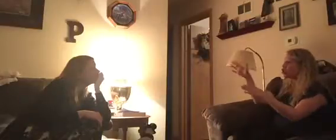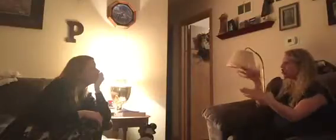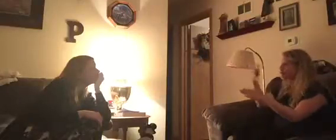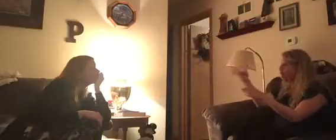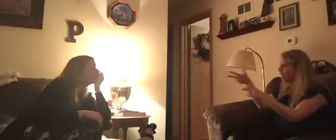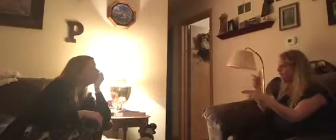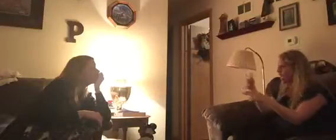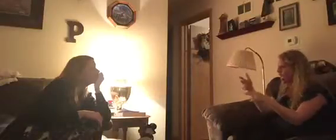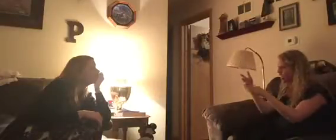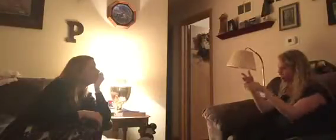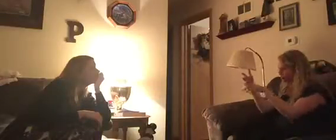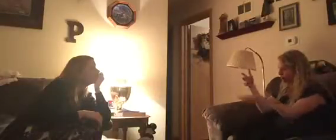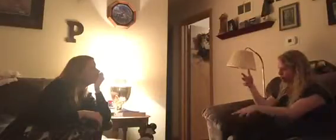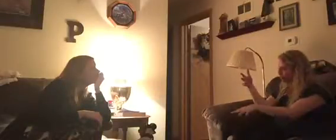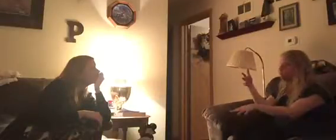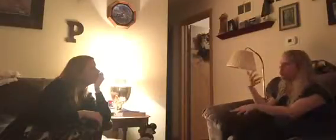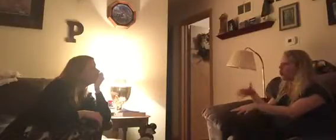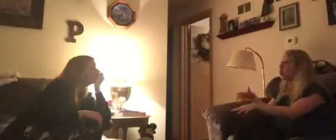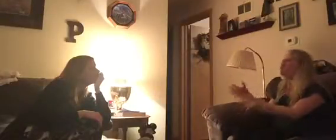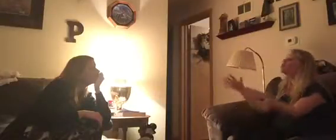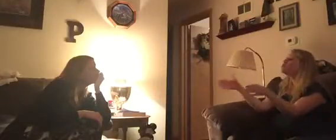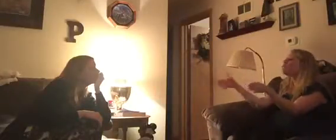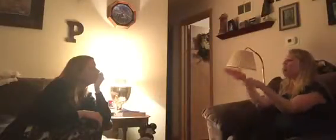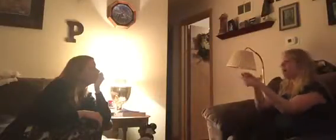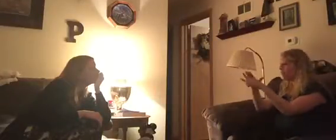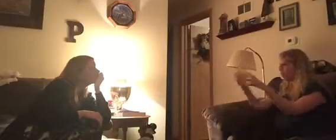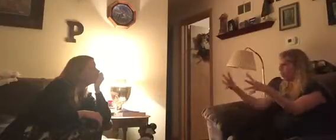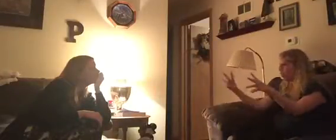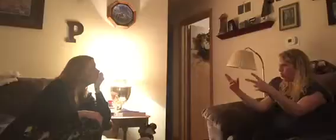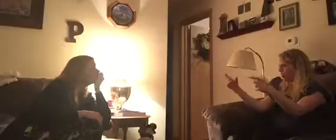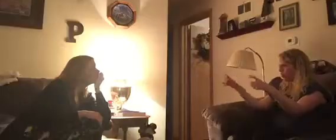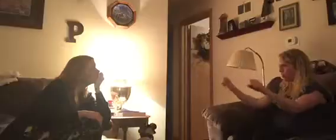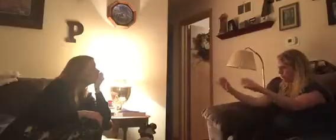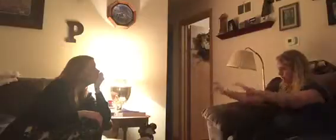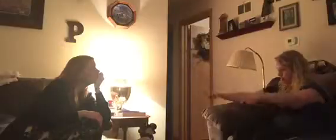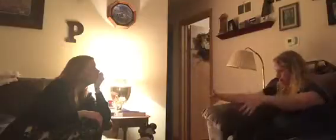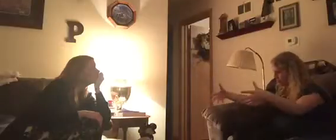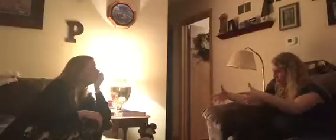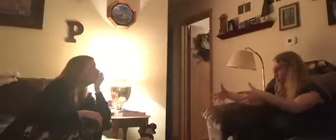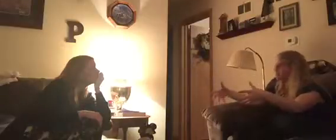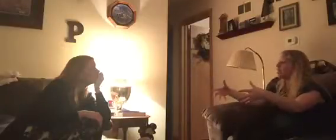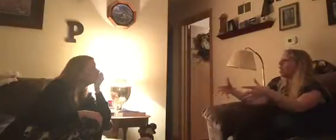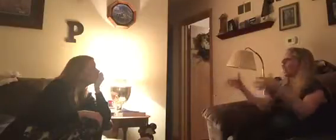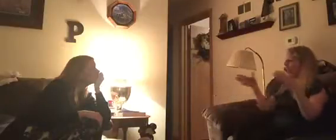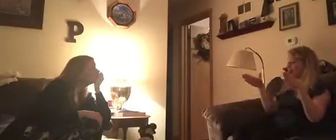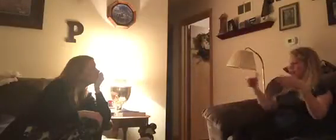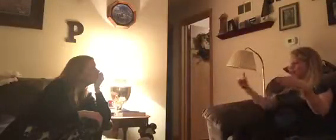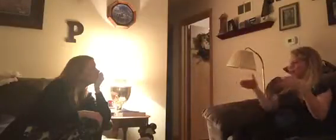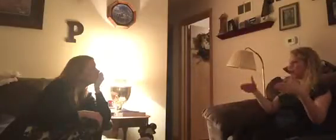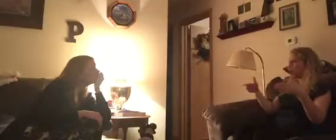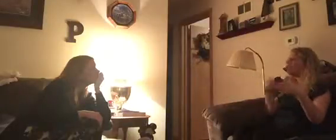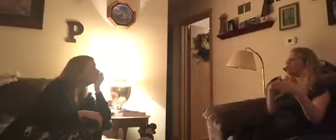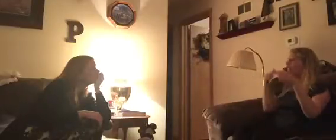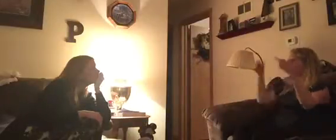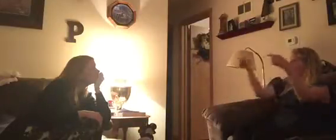those. It's quite a process. Same thing with like the doors. You have trim, they call it on the